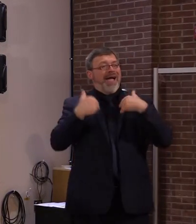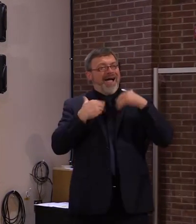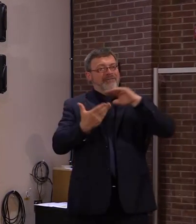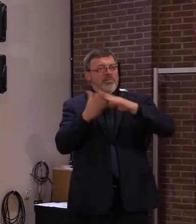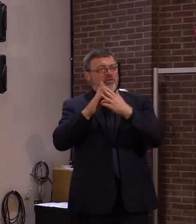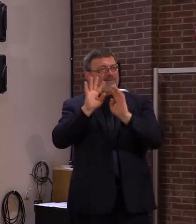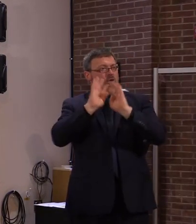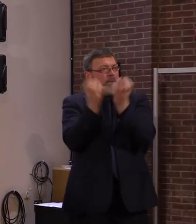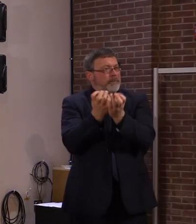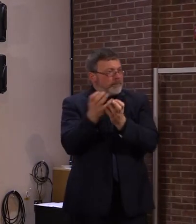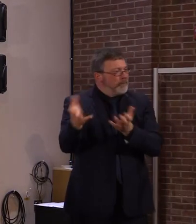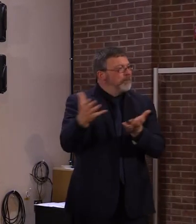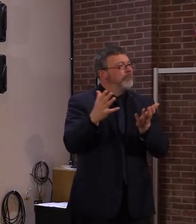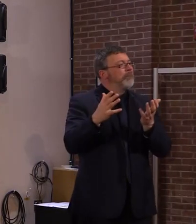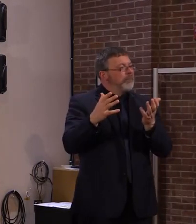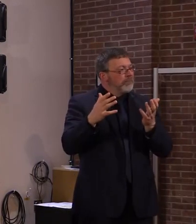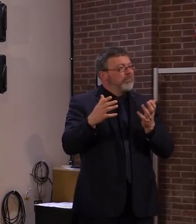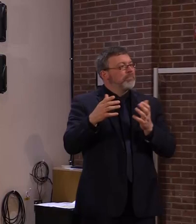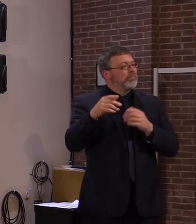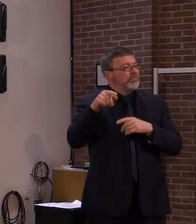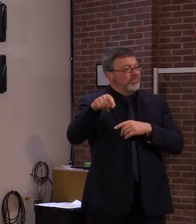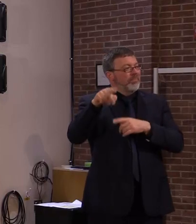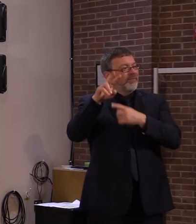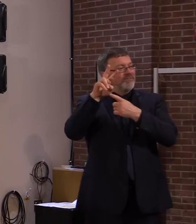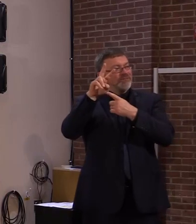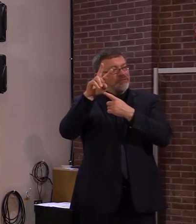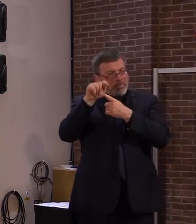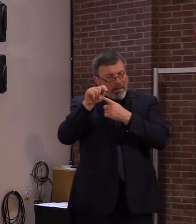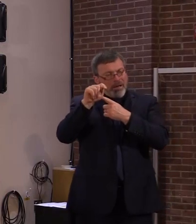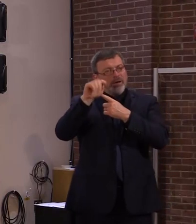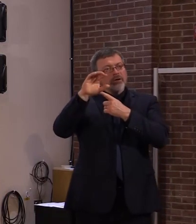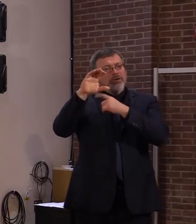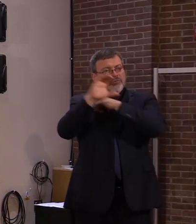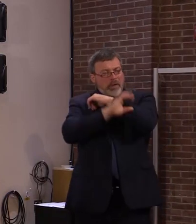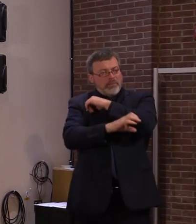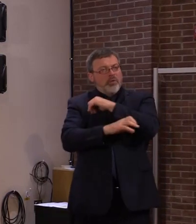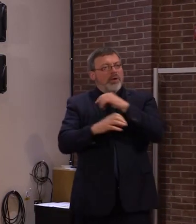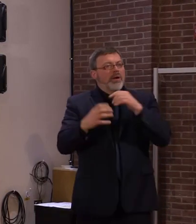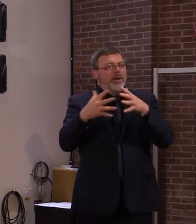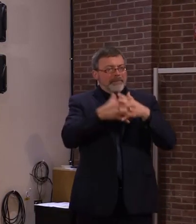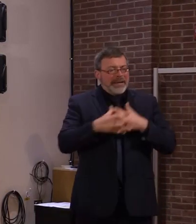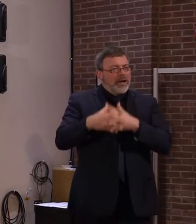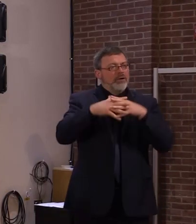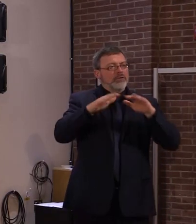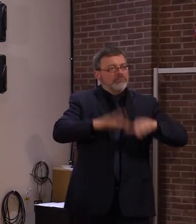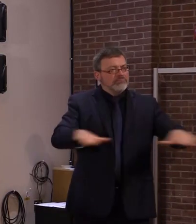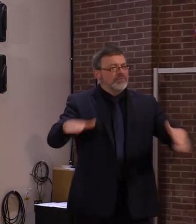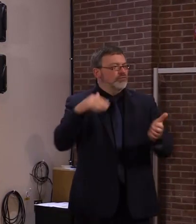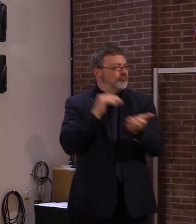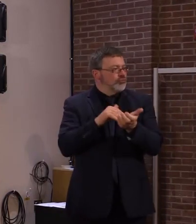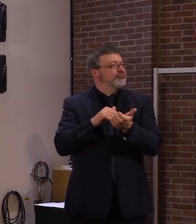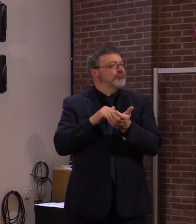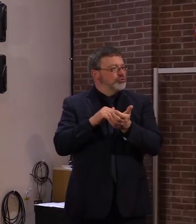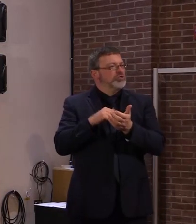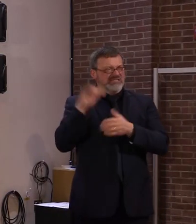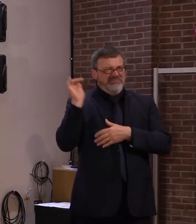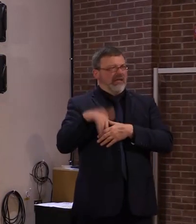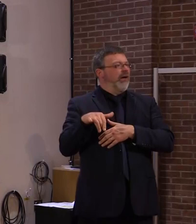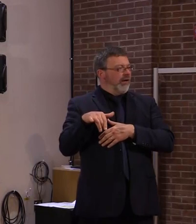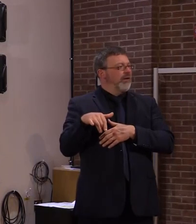Academy of Pediatrics Vermont chapter. You can find the schedule of these talks on our website